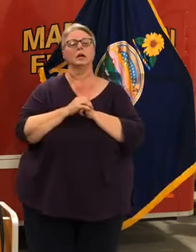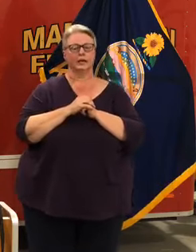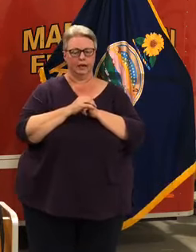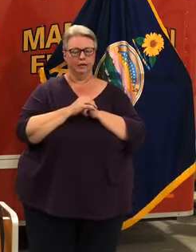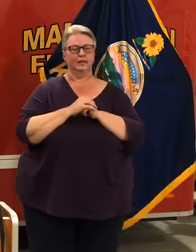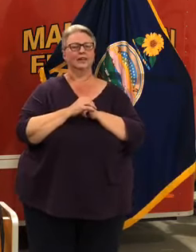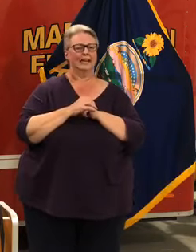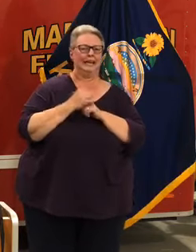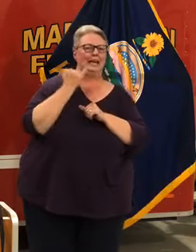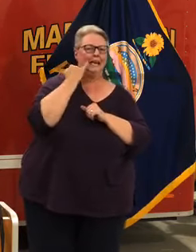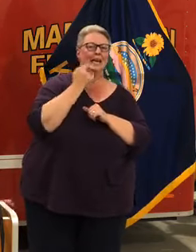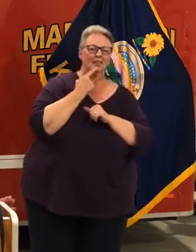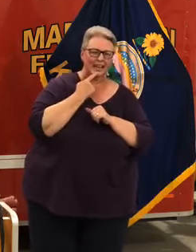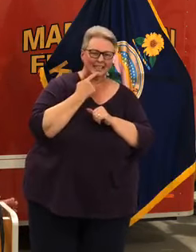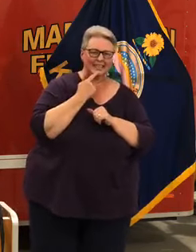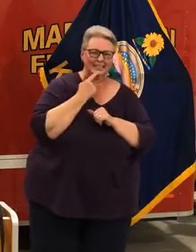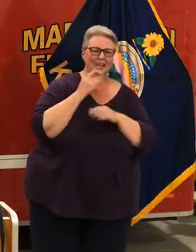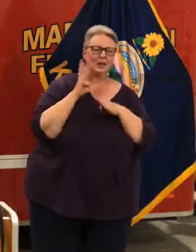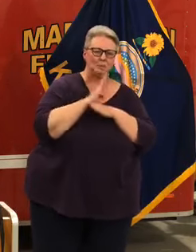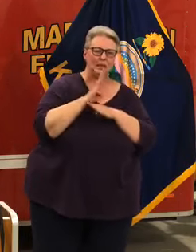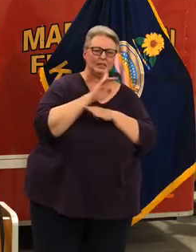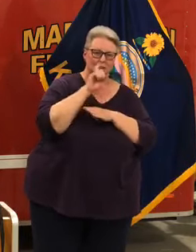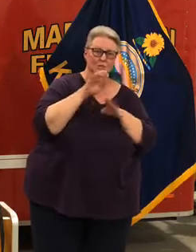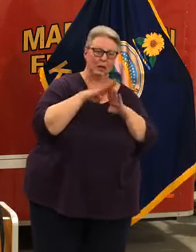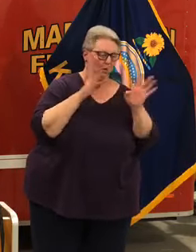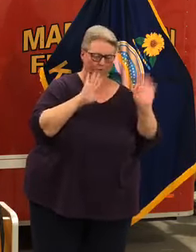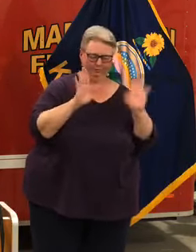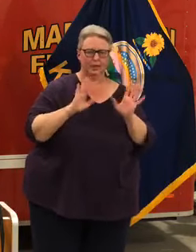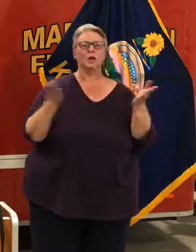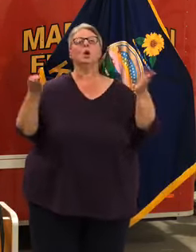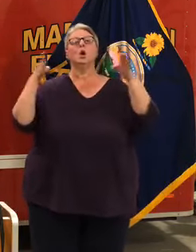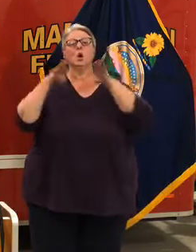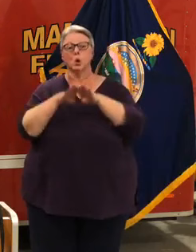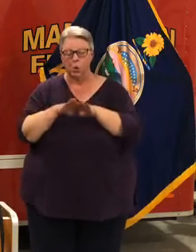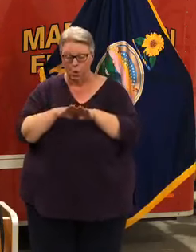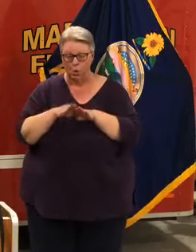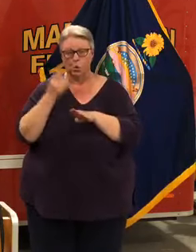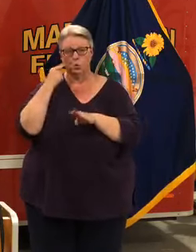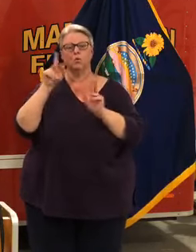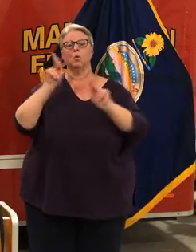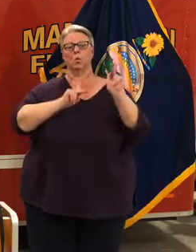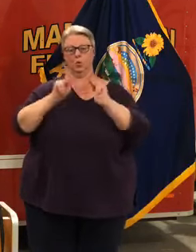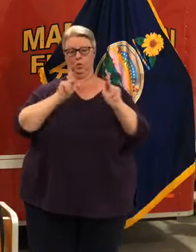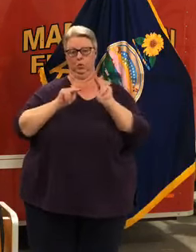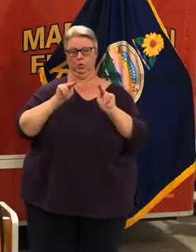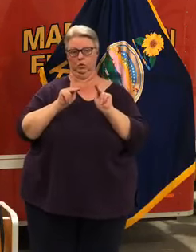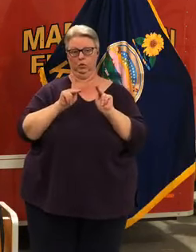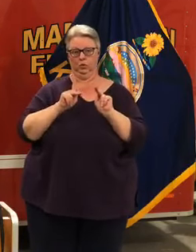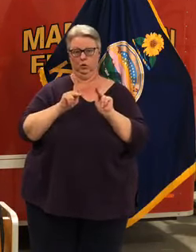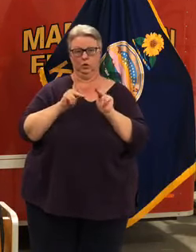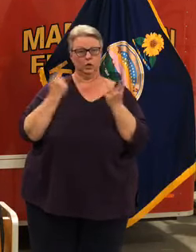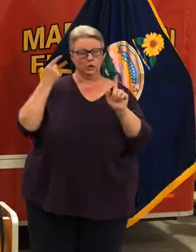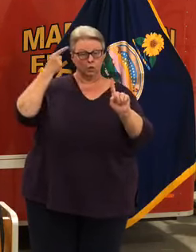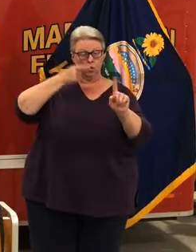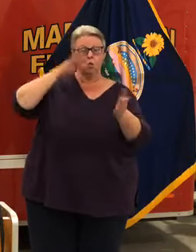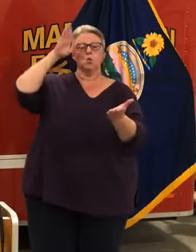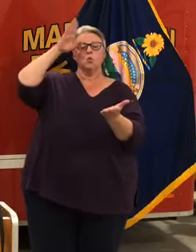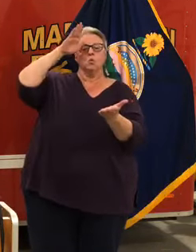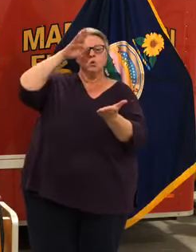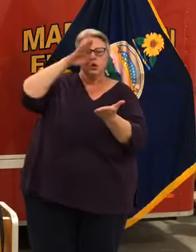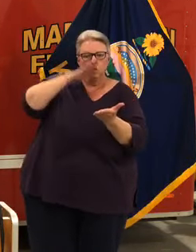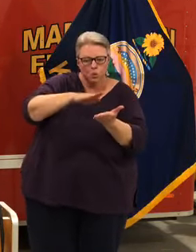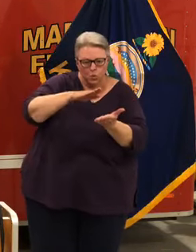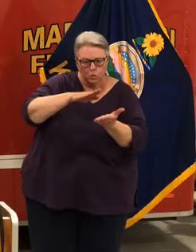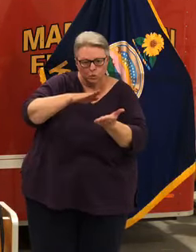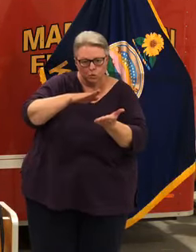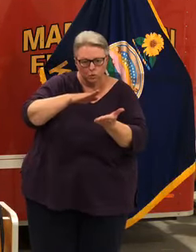Yes, if I said doors they should be closed to the public, because the goal is to reduce the amount of need for the public to go